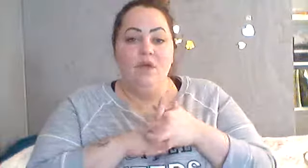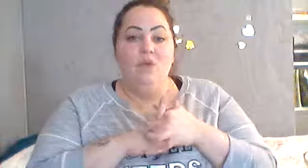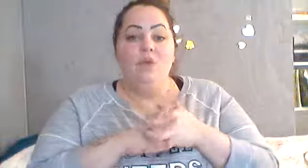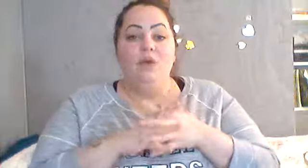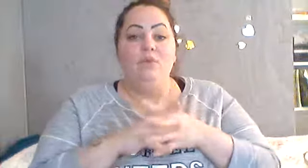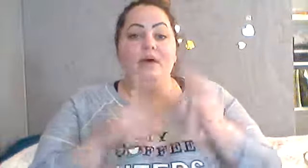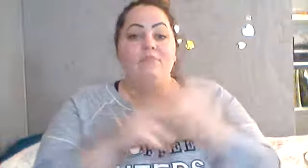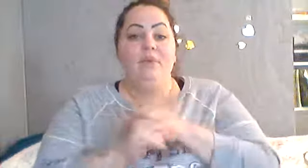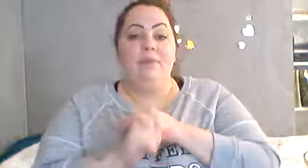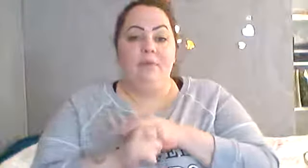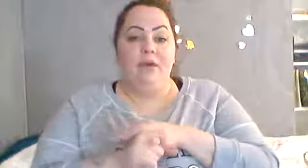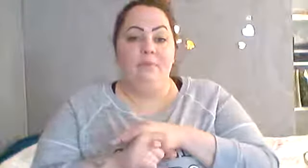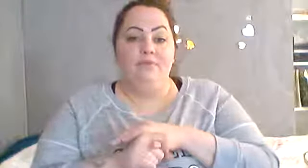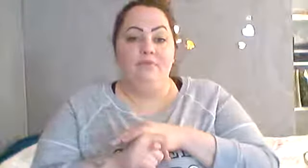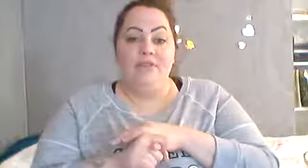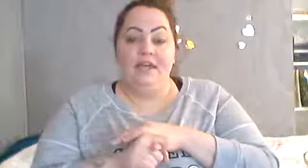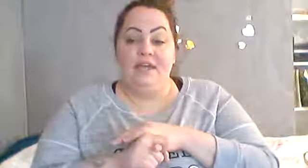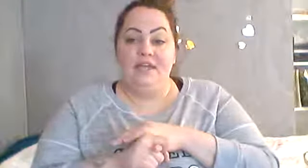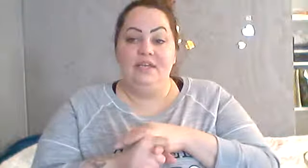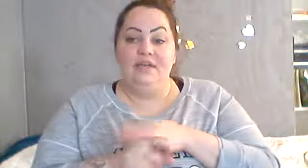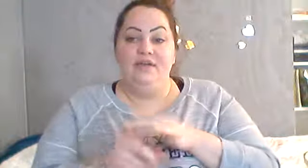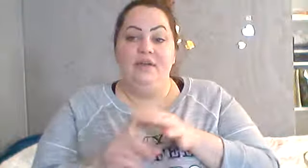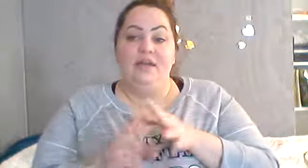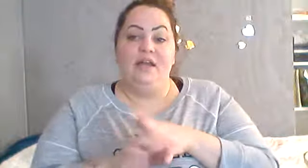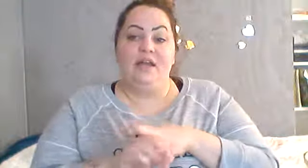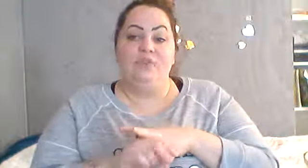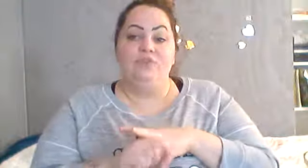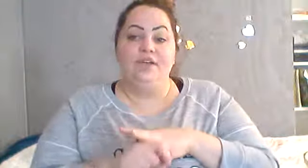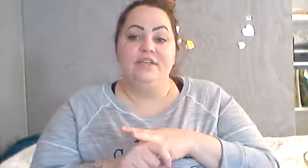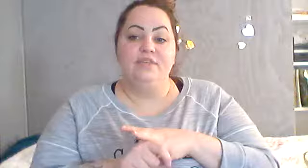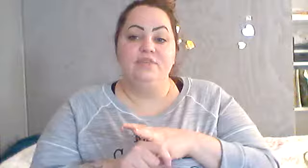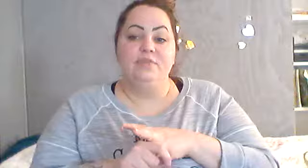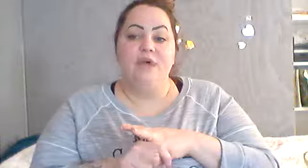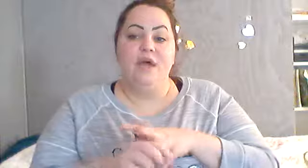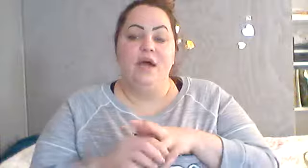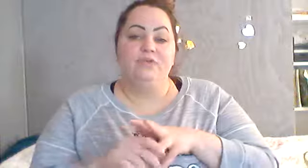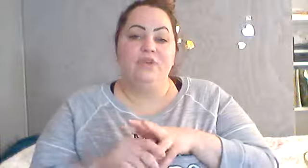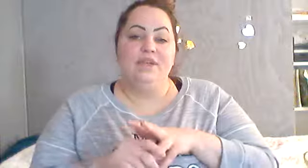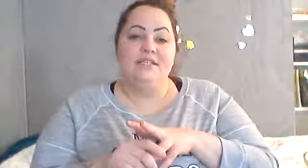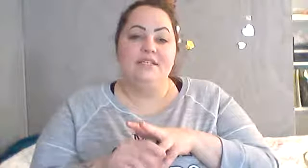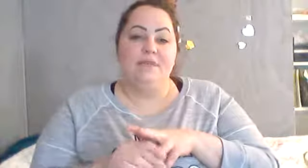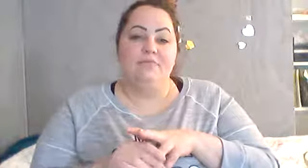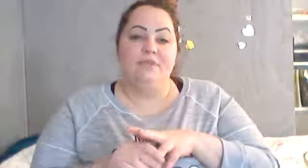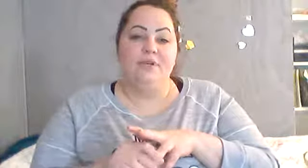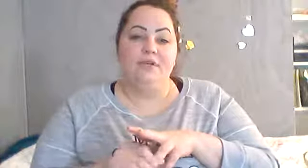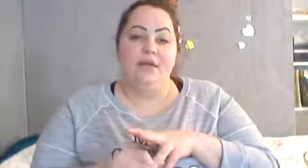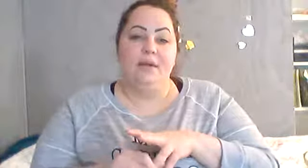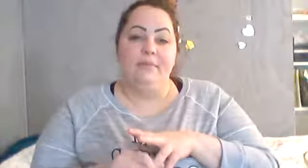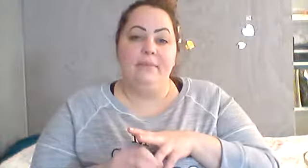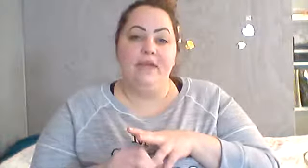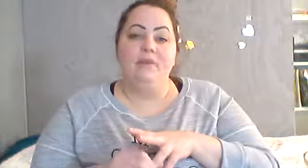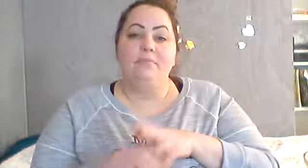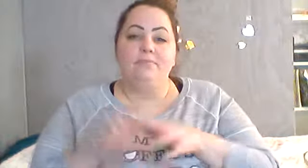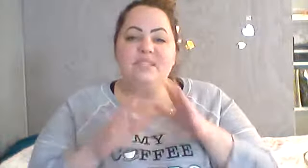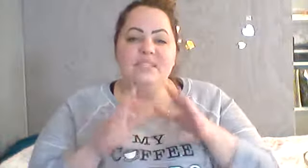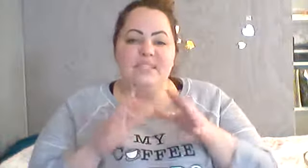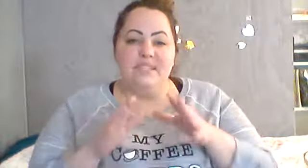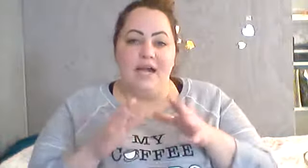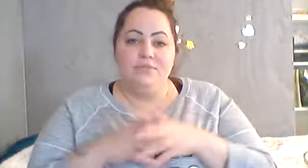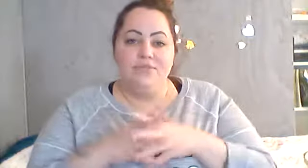Well, I will have my mom come before the end of the year, and then I'm trying to set up for her to come like 6 times during